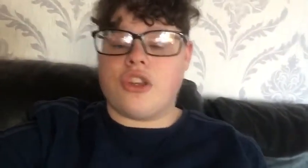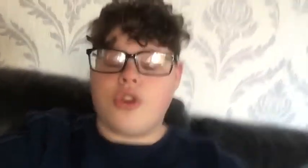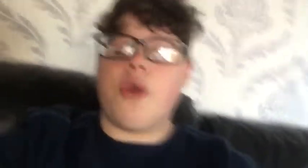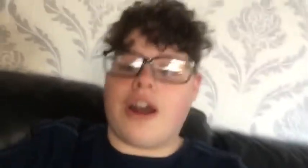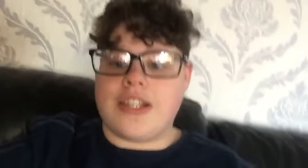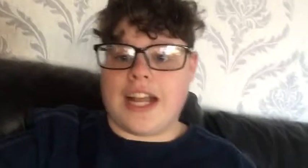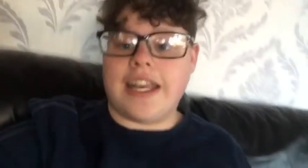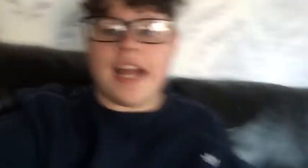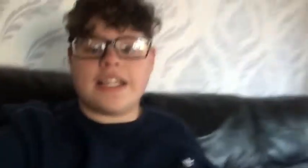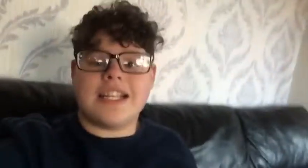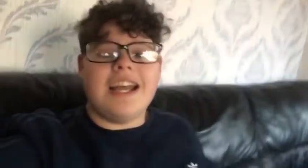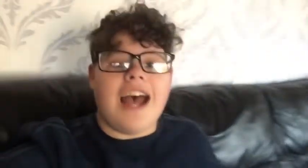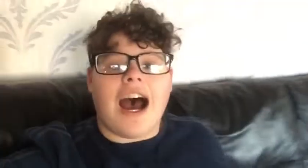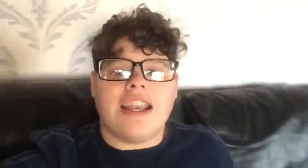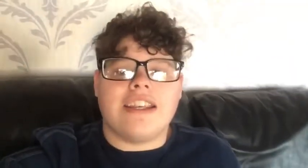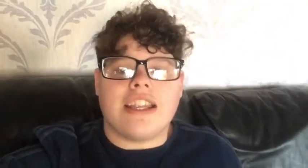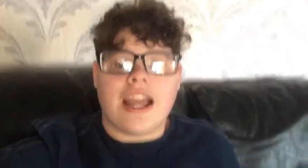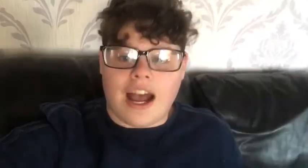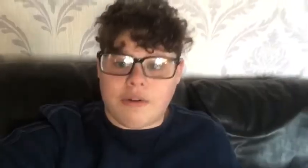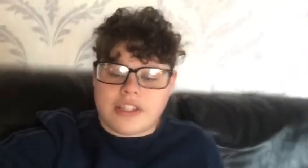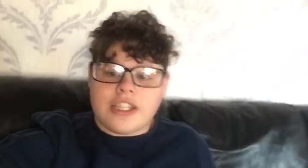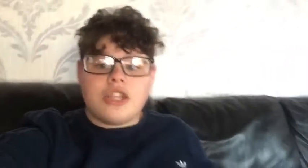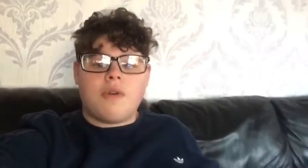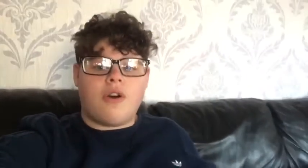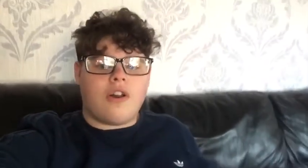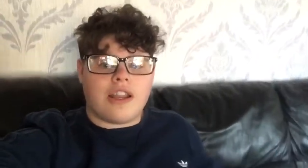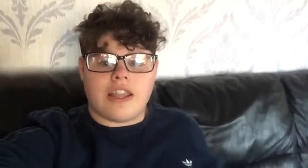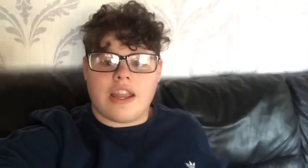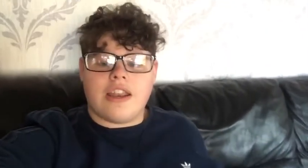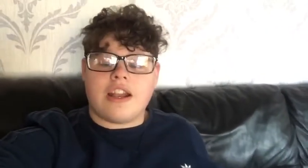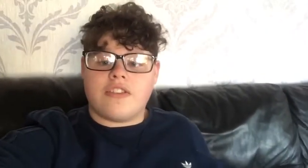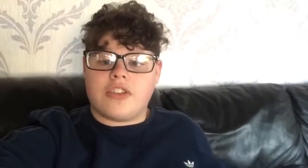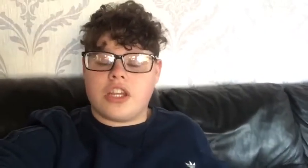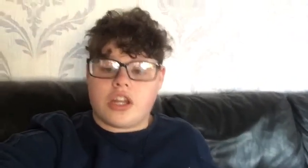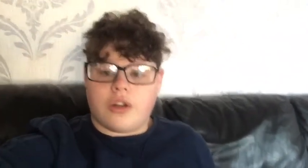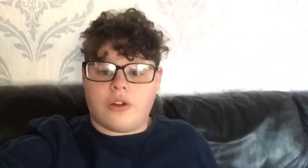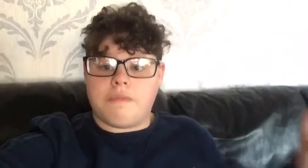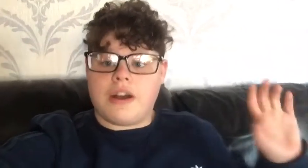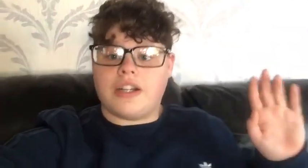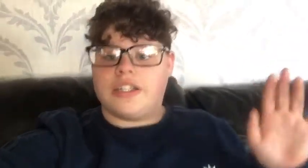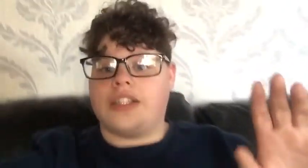how to sign next. And yeah, I will see you all in the next video. Bye.